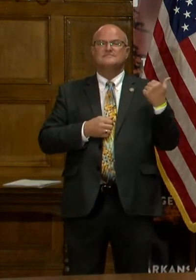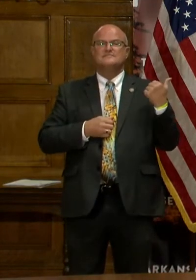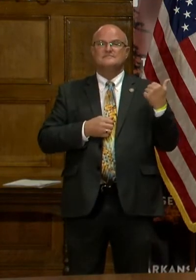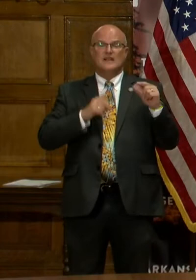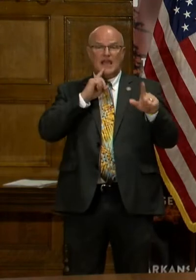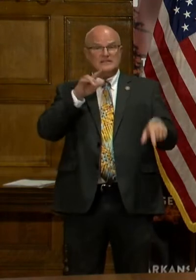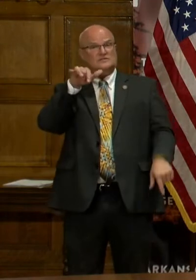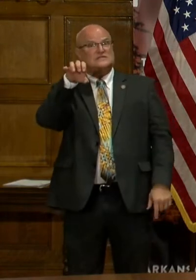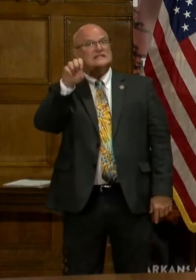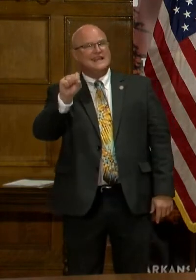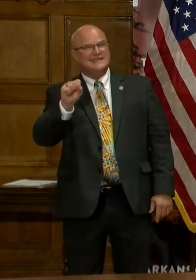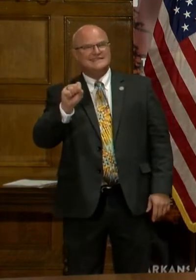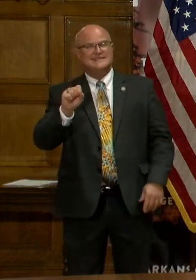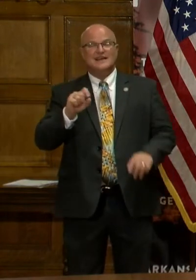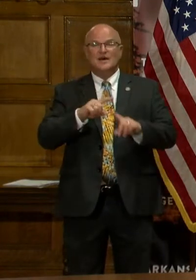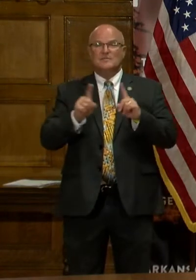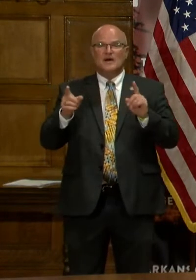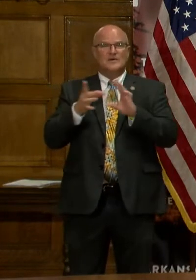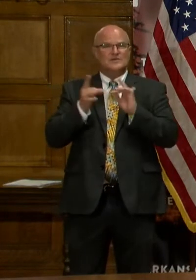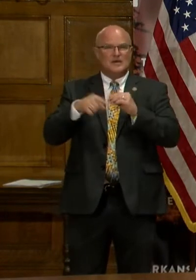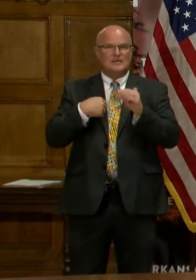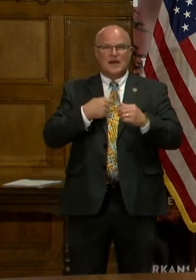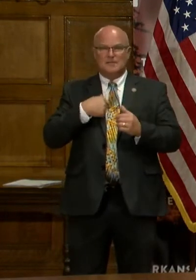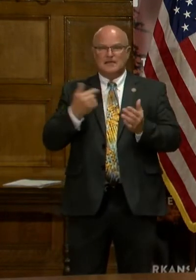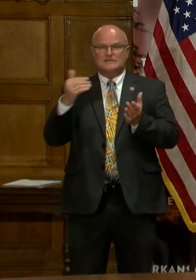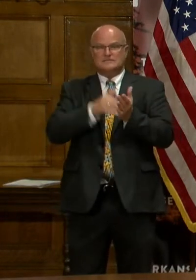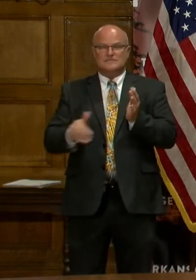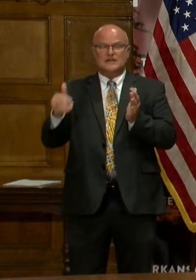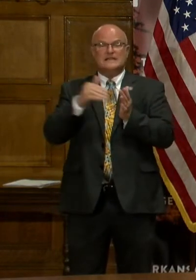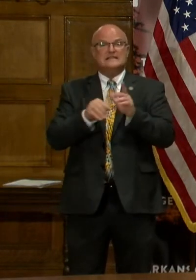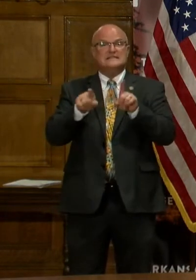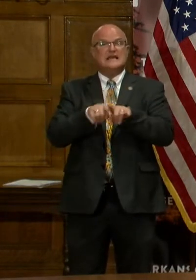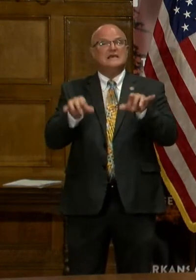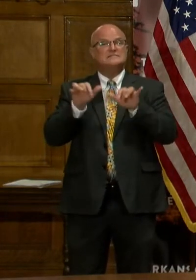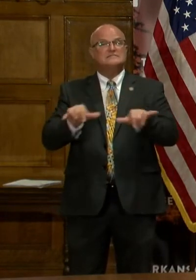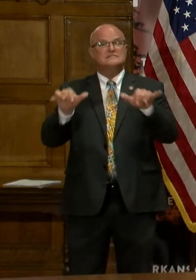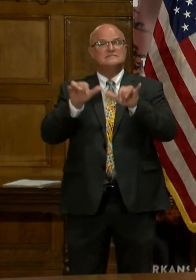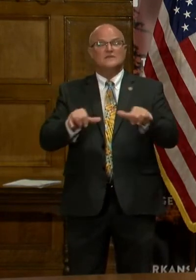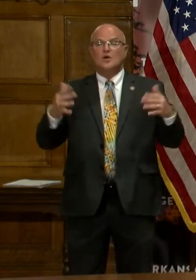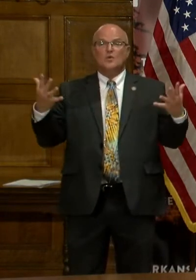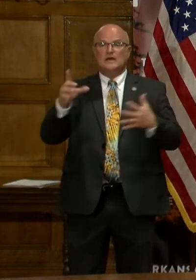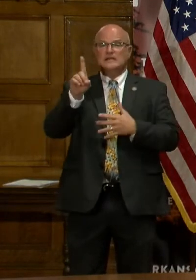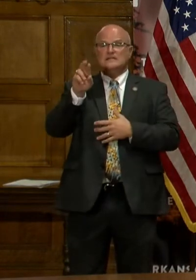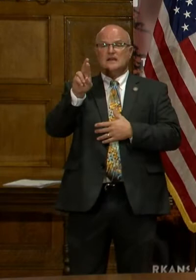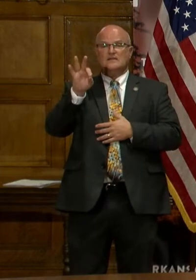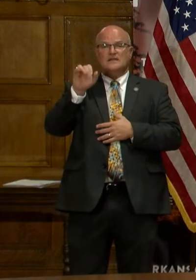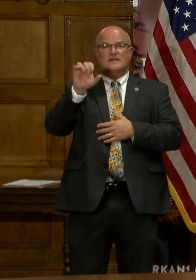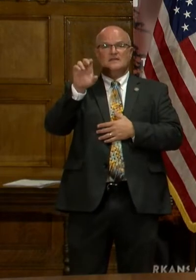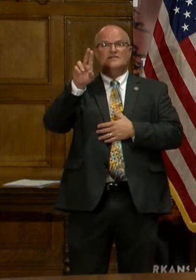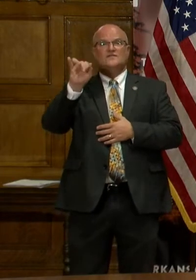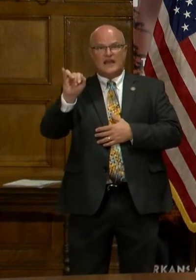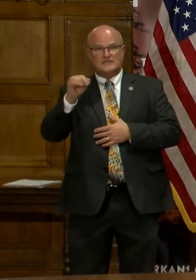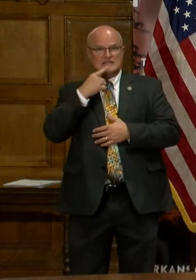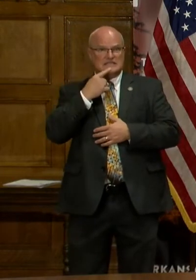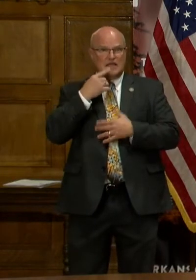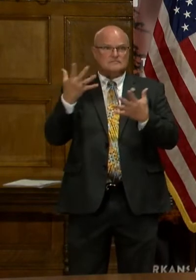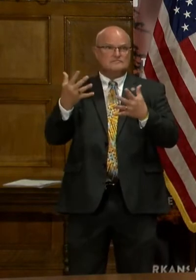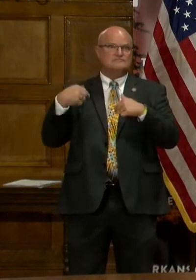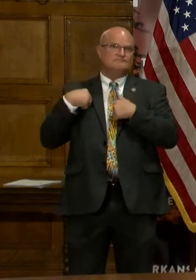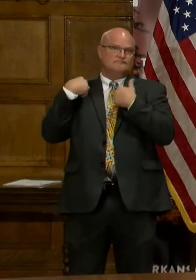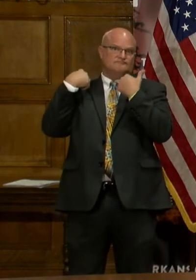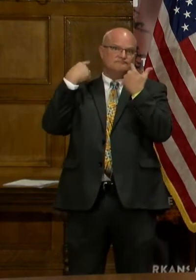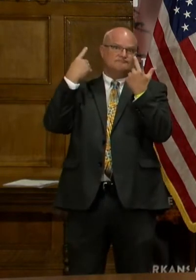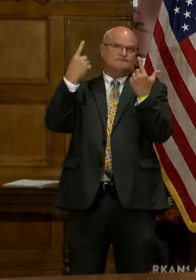is yes, but you talk about me repeating the same message. What does Dr. Fauci say? What's the message he's had